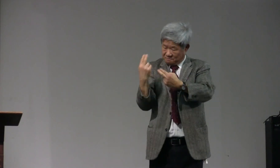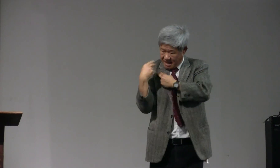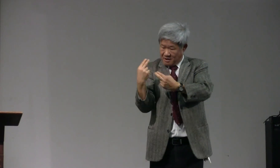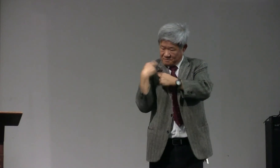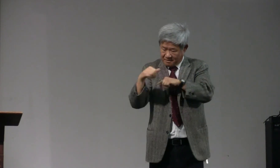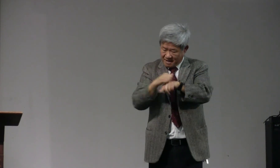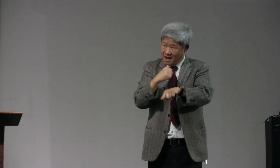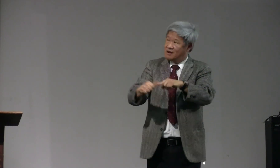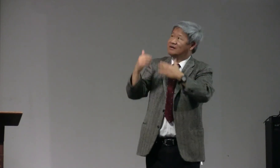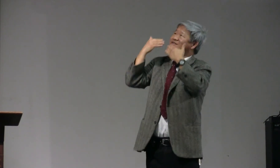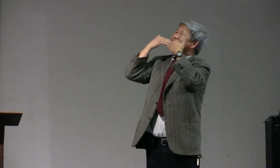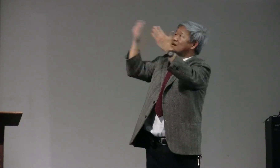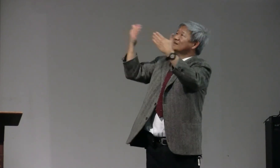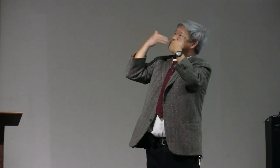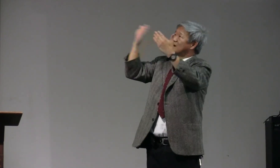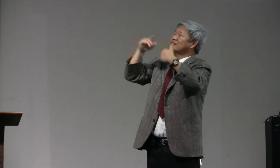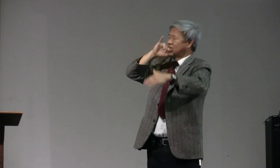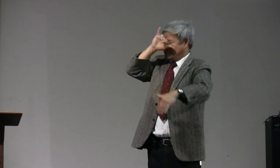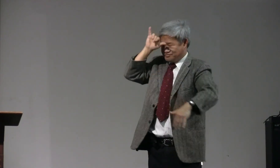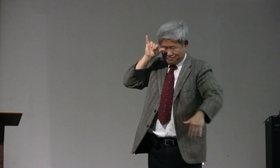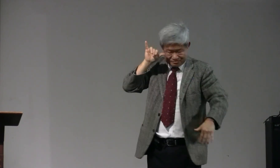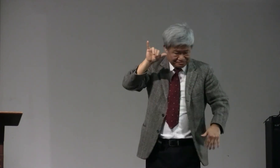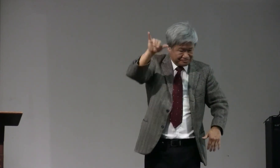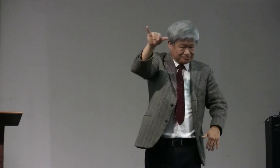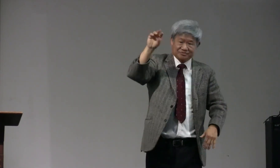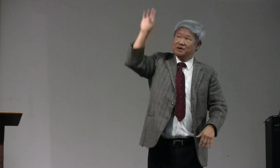God doesn't punish us. He has mercy on us.